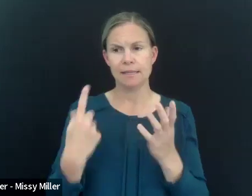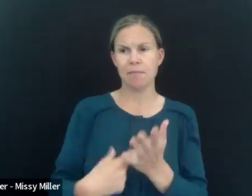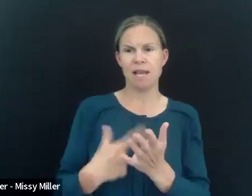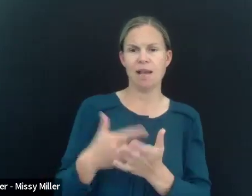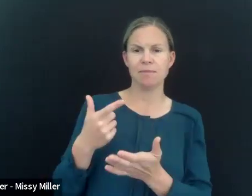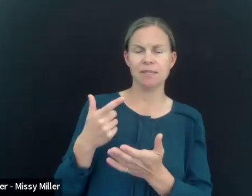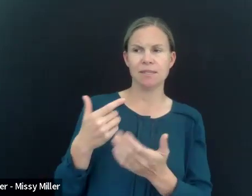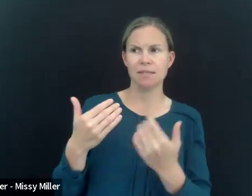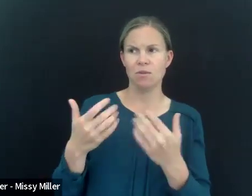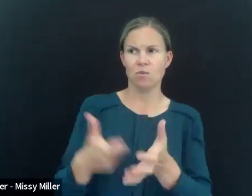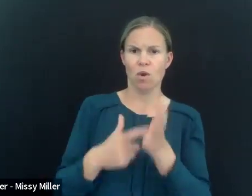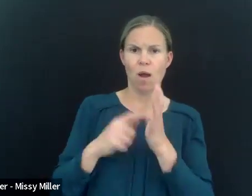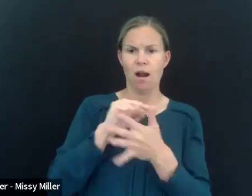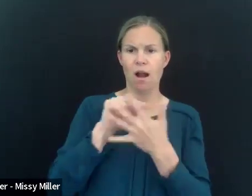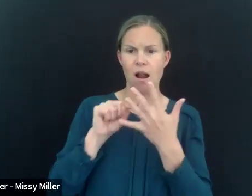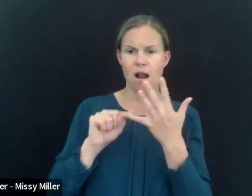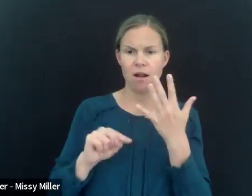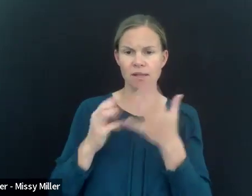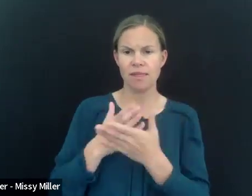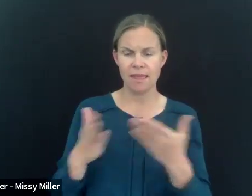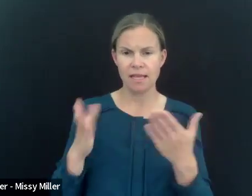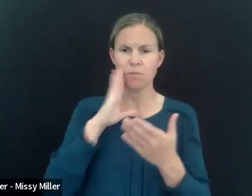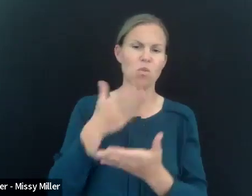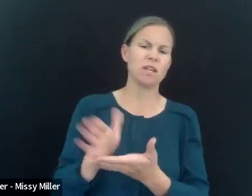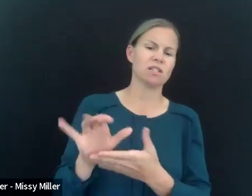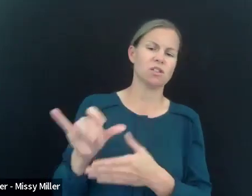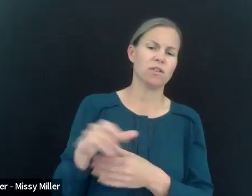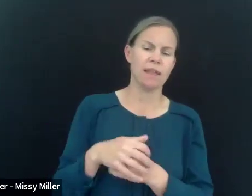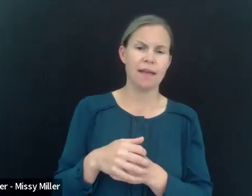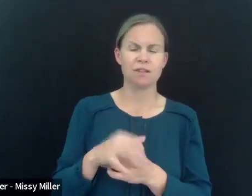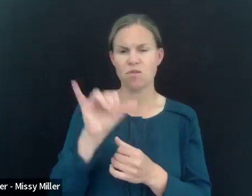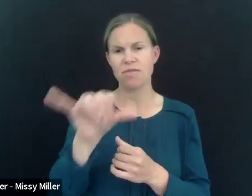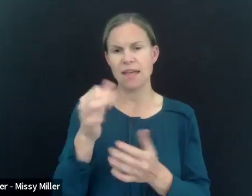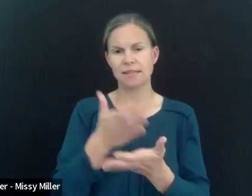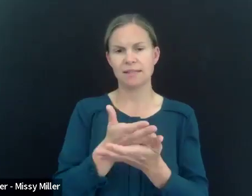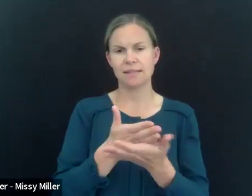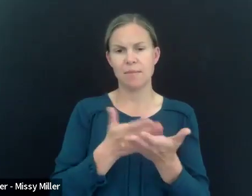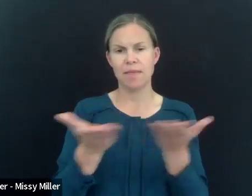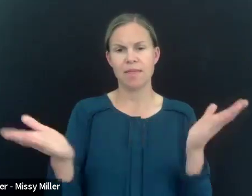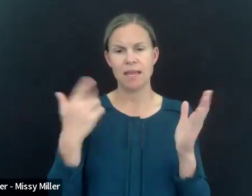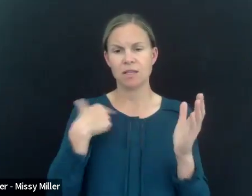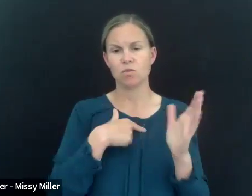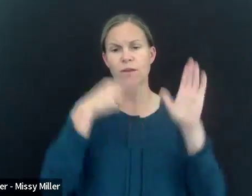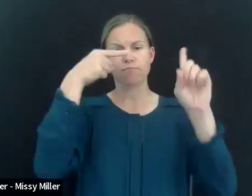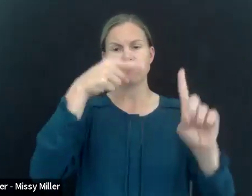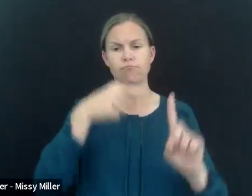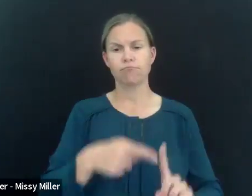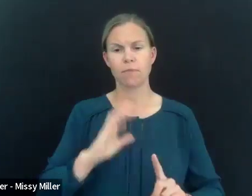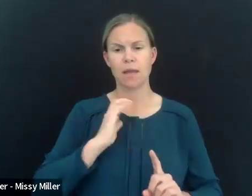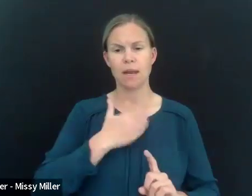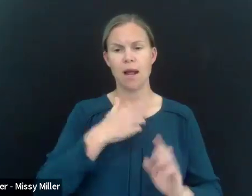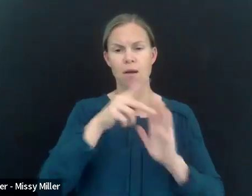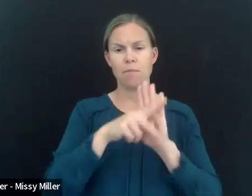the current accreditation system. So those are some of the things that we have highlighted in our policy